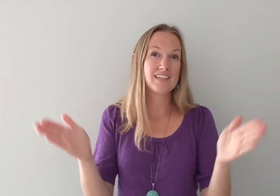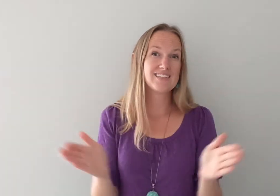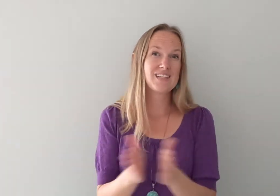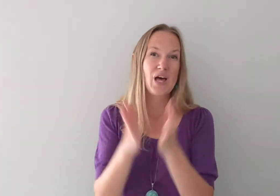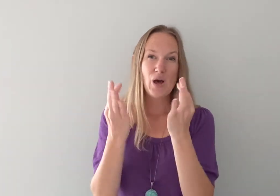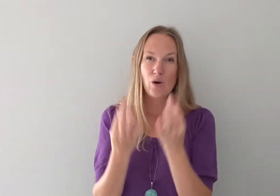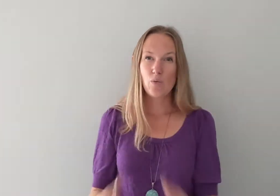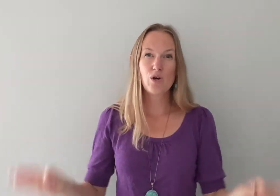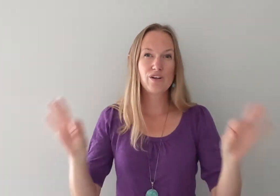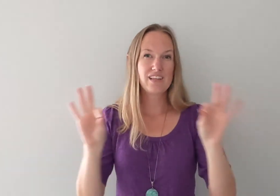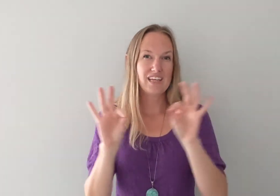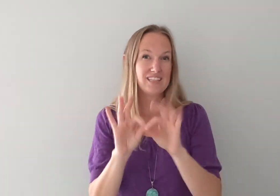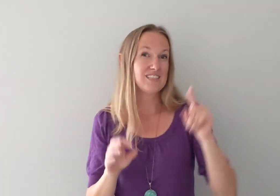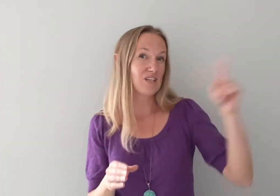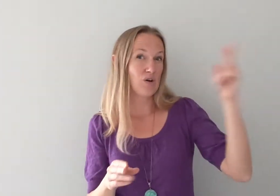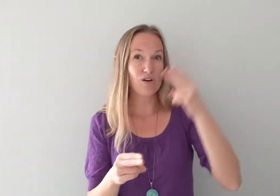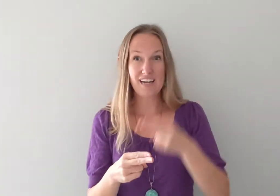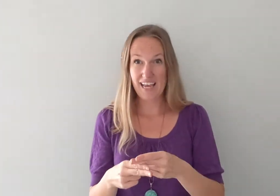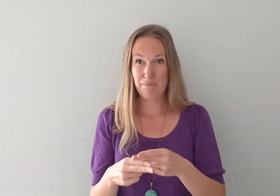praise. Worthy is your name.